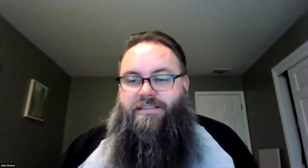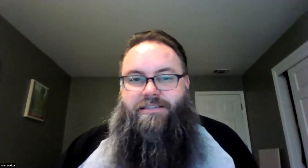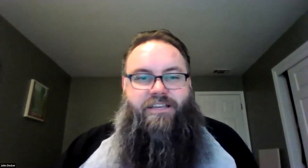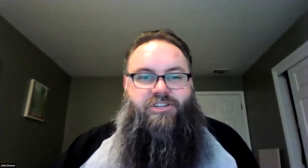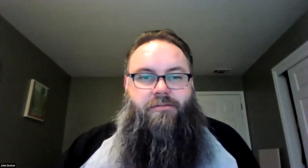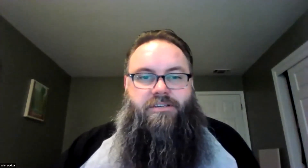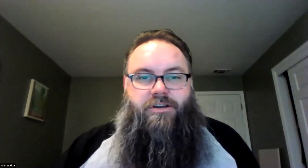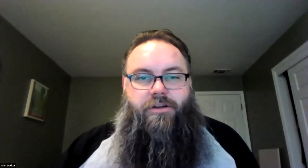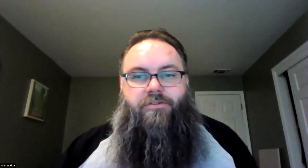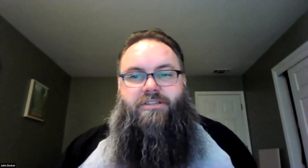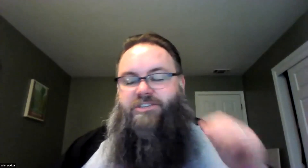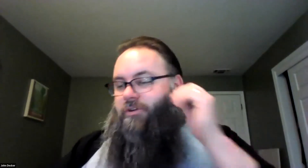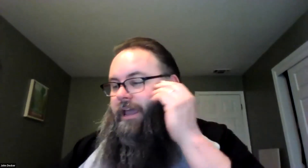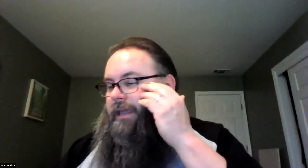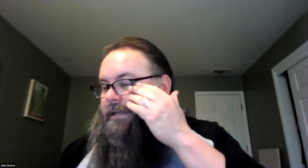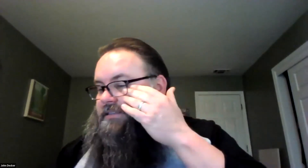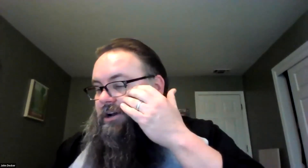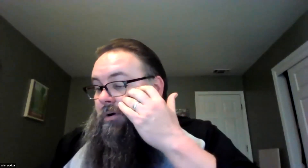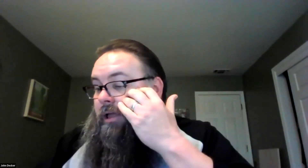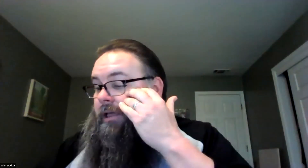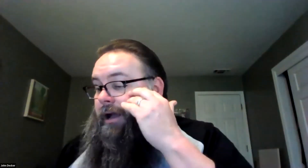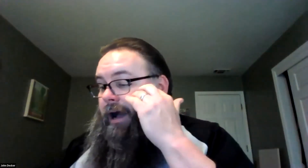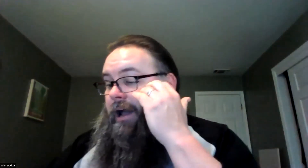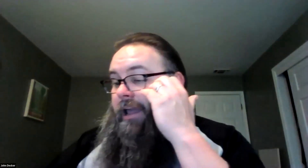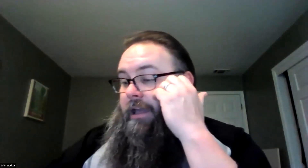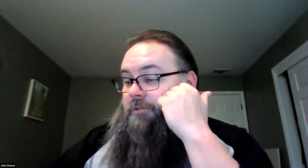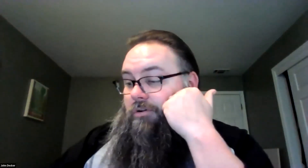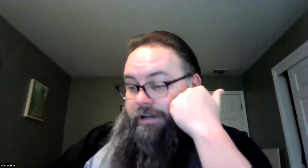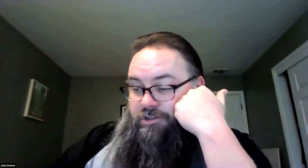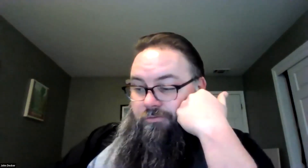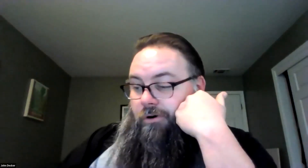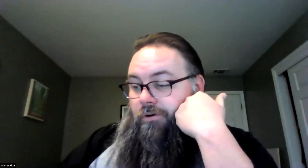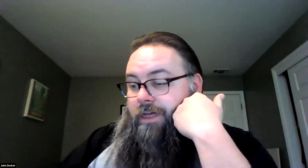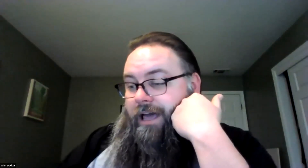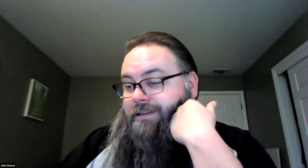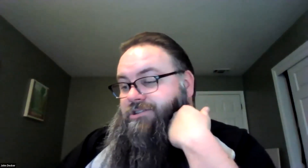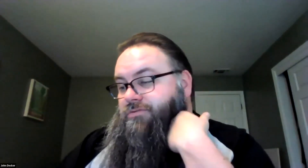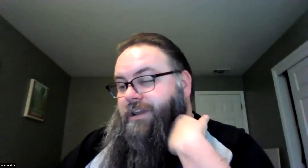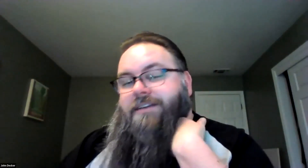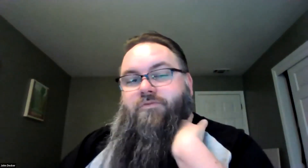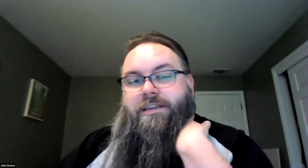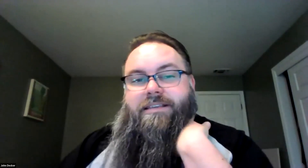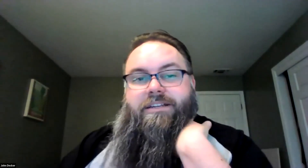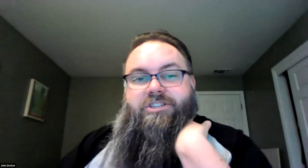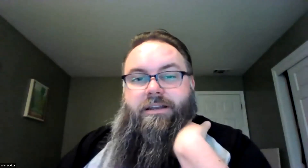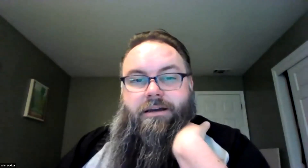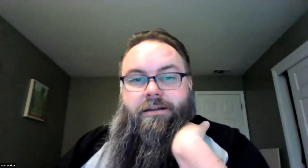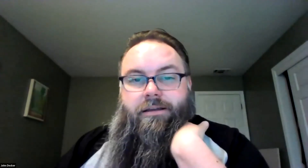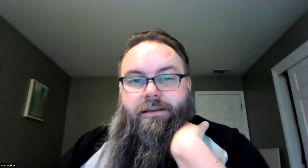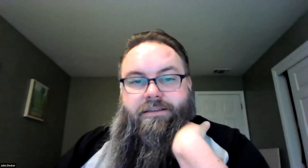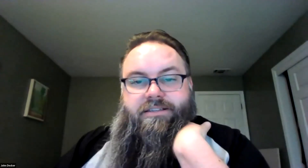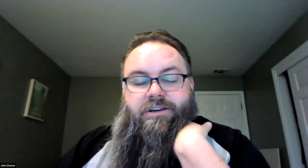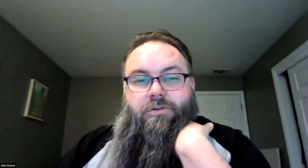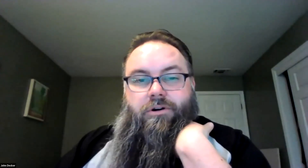some presentation materials yesterday, and so I am going to roll that into next week's